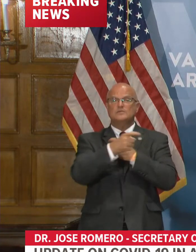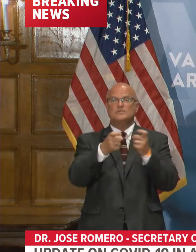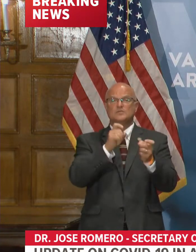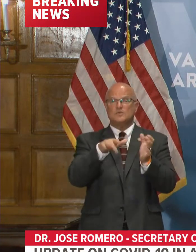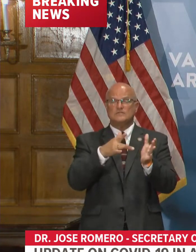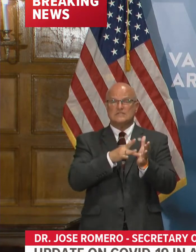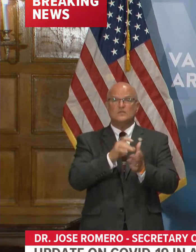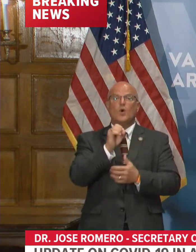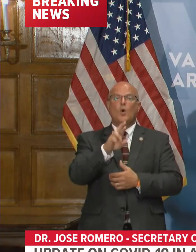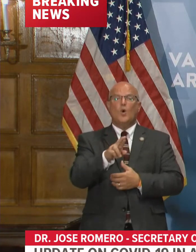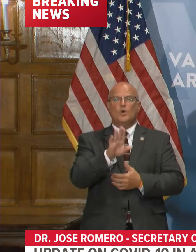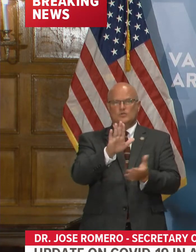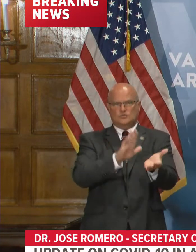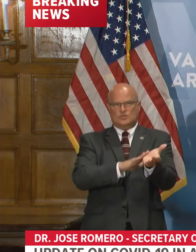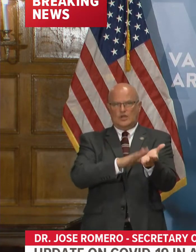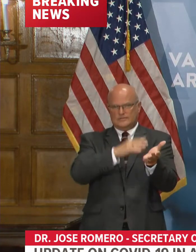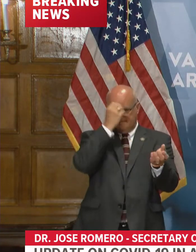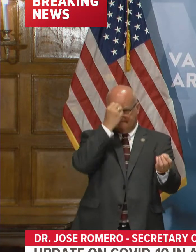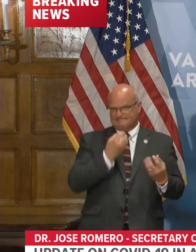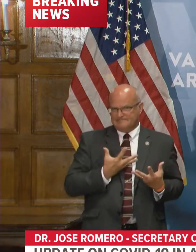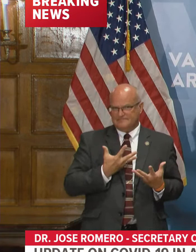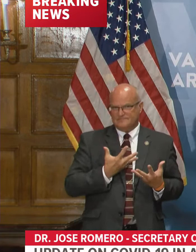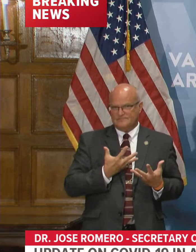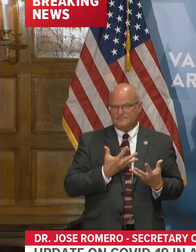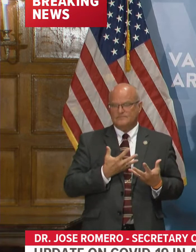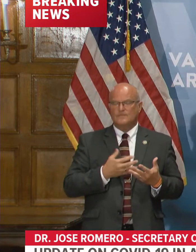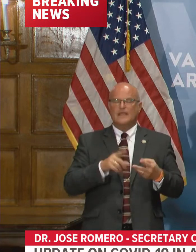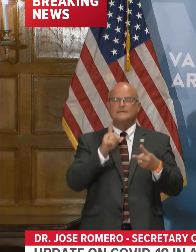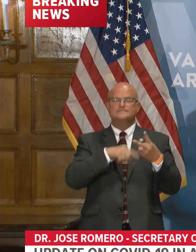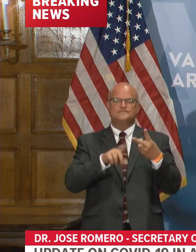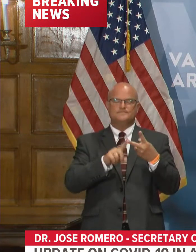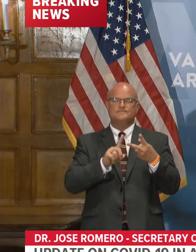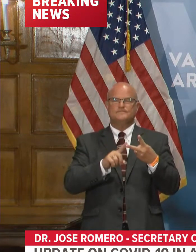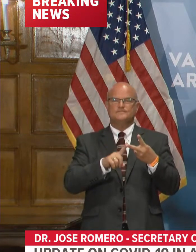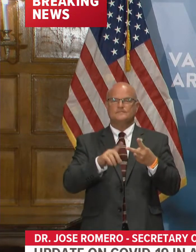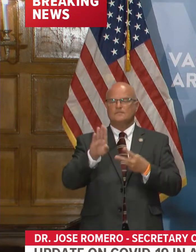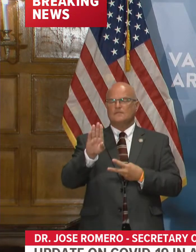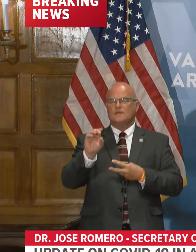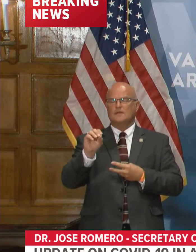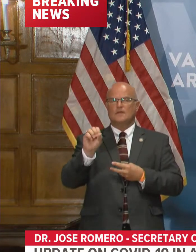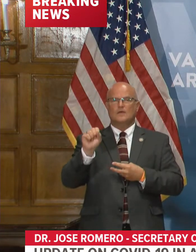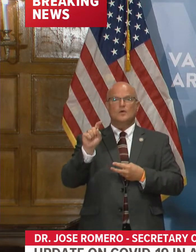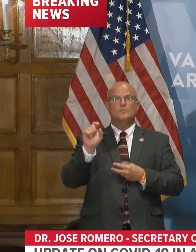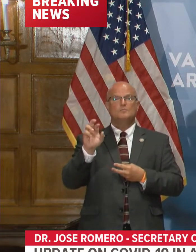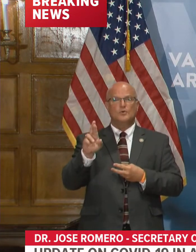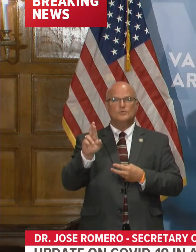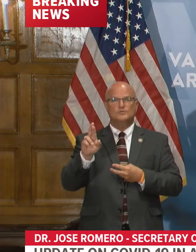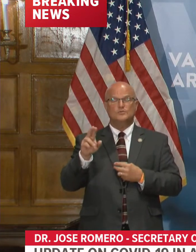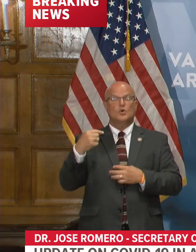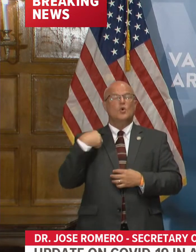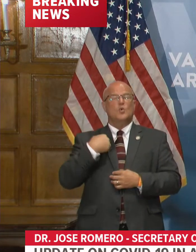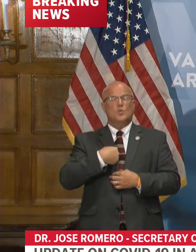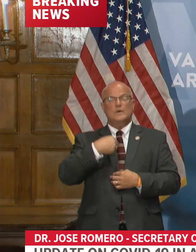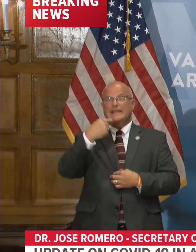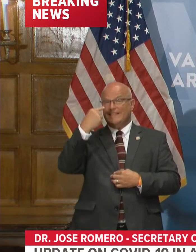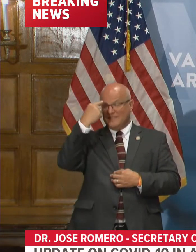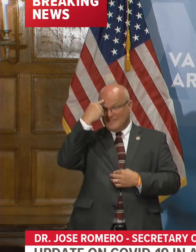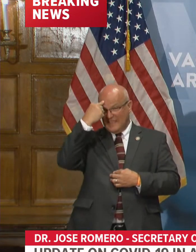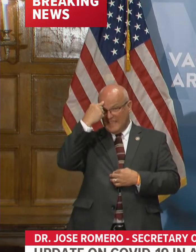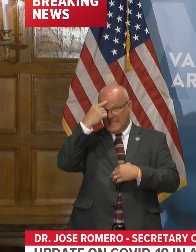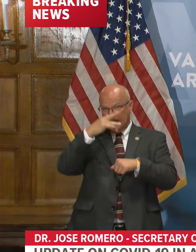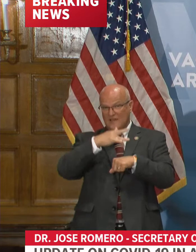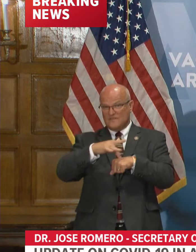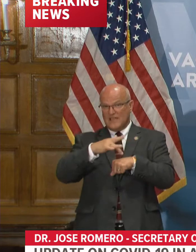Center or your doctor for advice. Regarding boosters, again, boosters we think will be